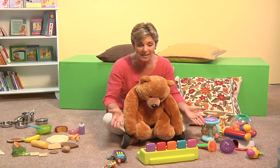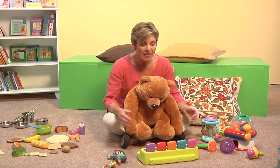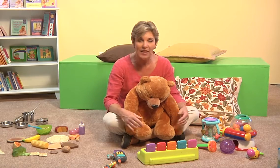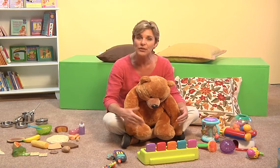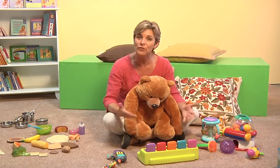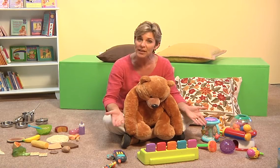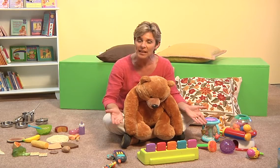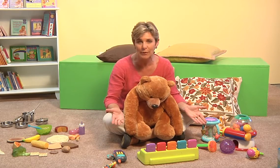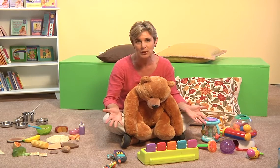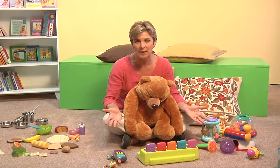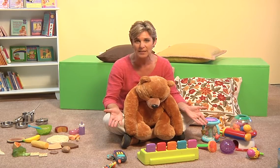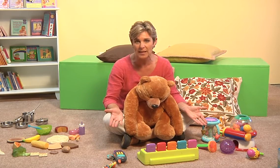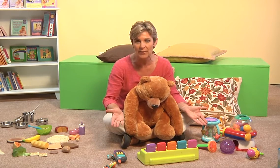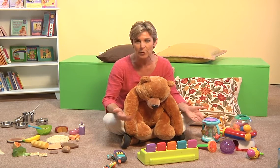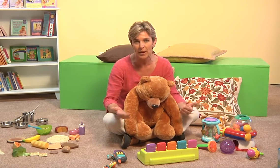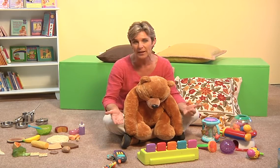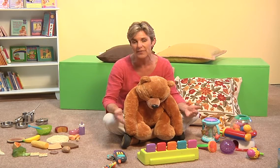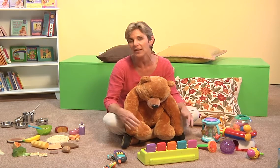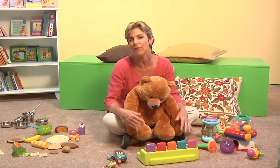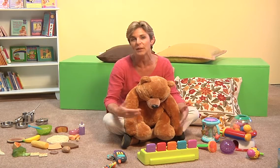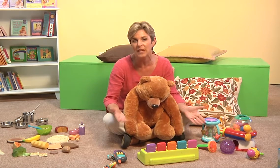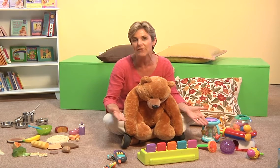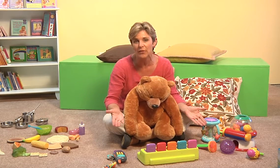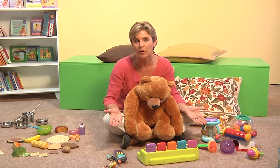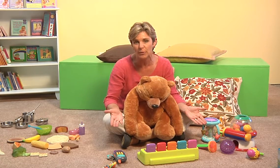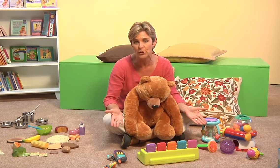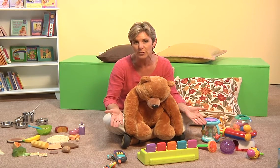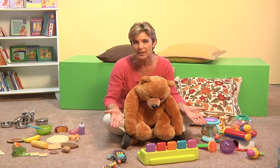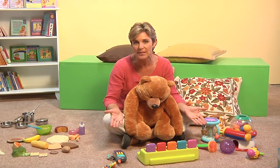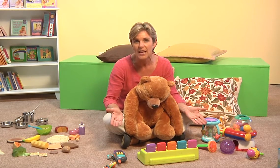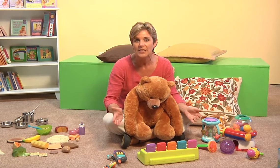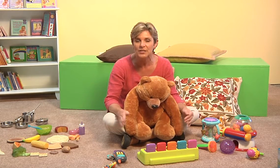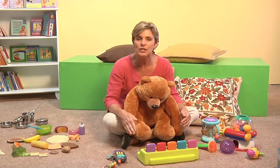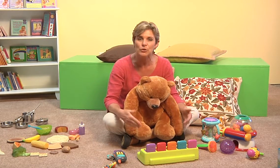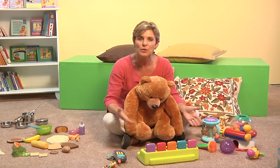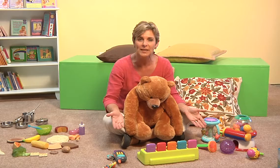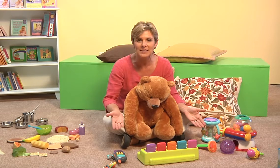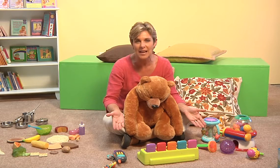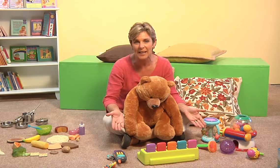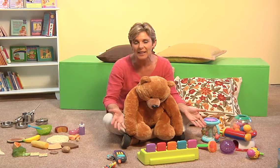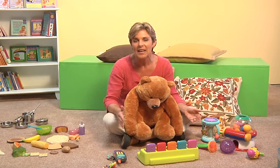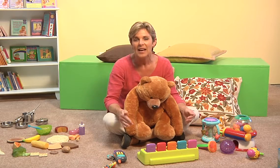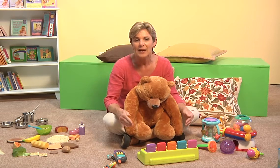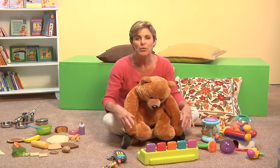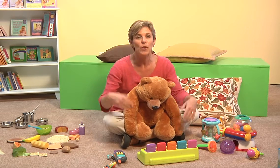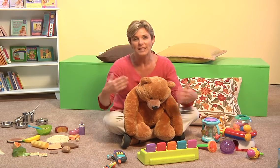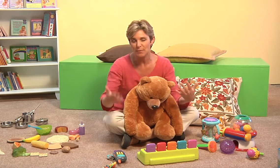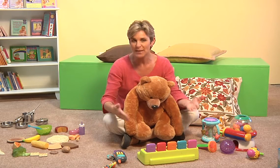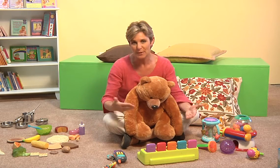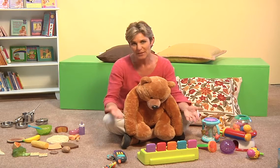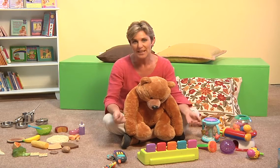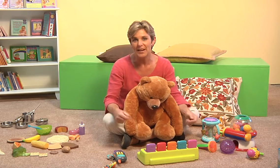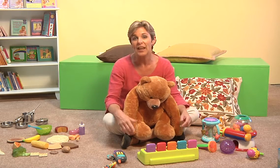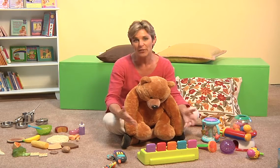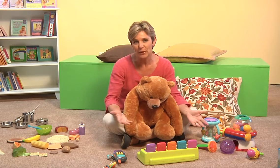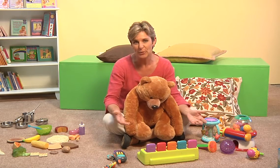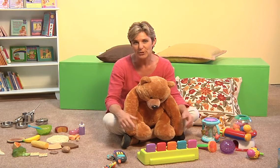They can feel how it's being done on their body, and they'll have plenty of other opportunities to see you doing the sign the way it's meant to be done at other